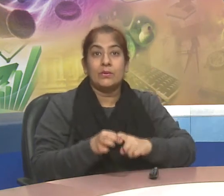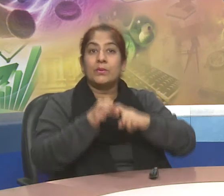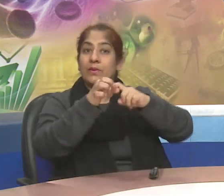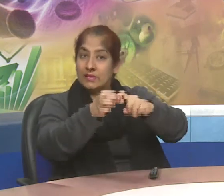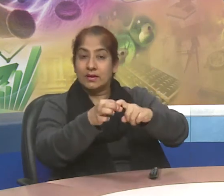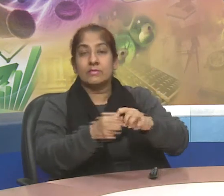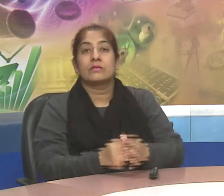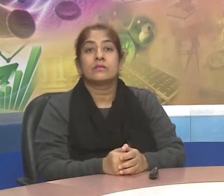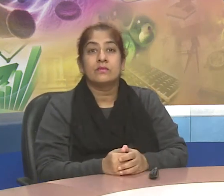Question 17,